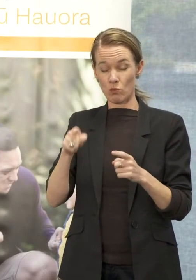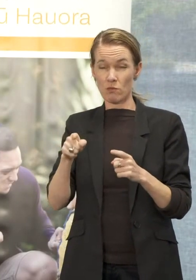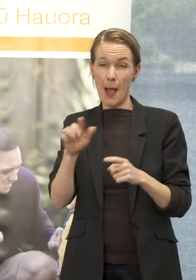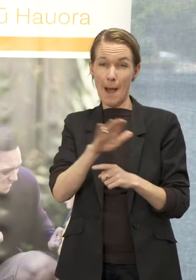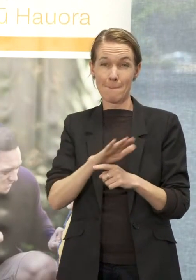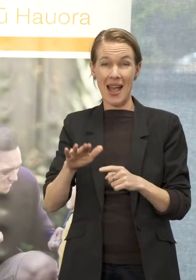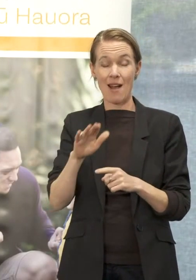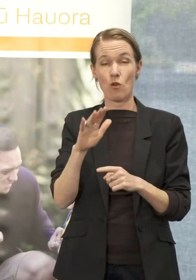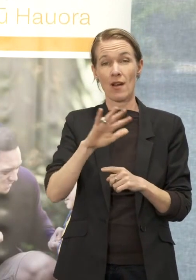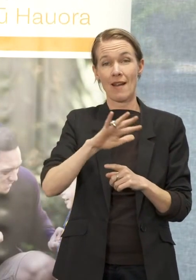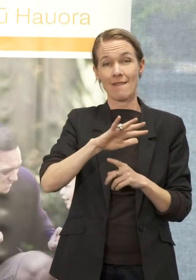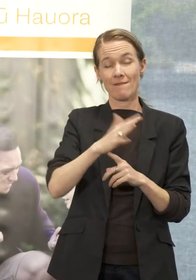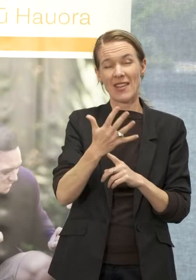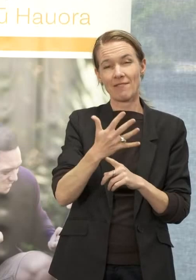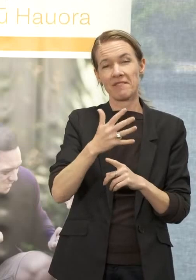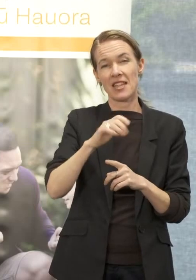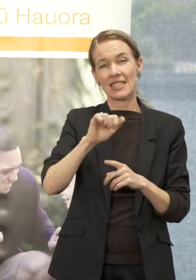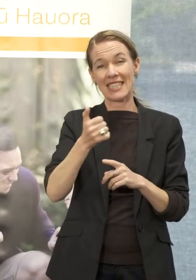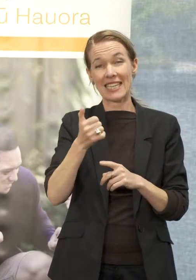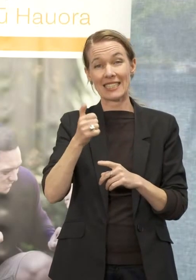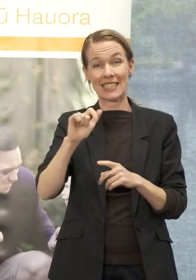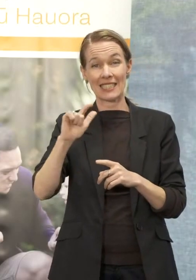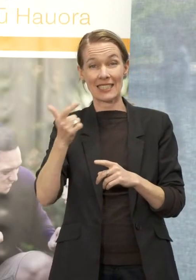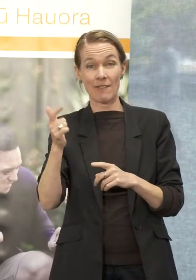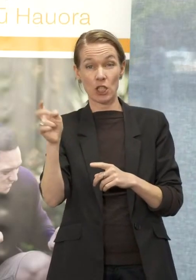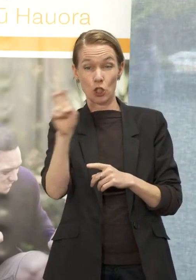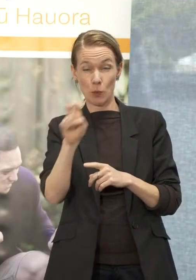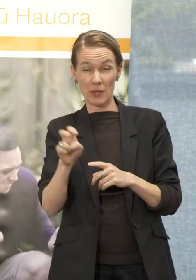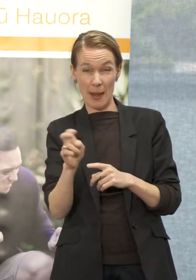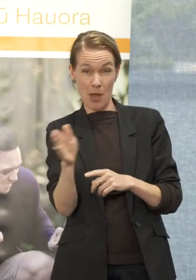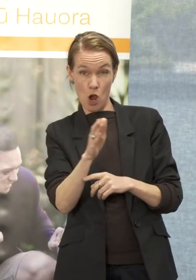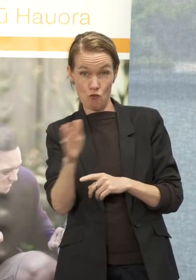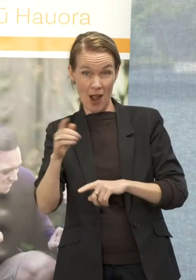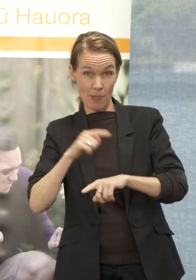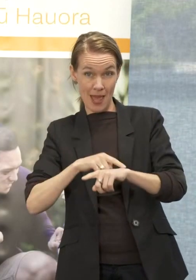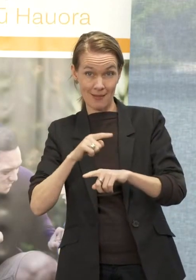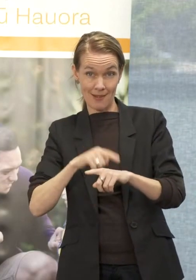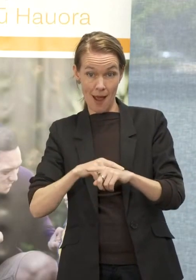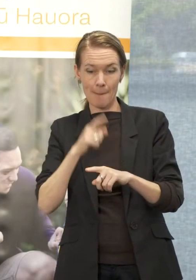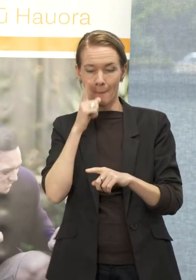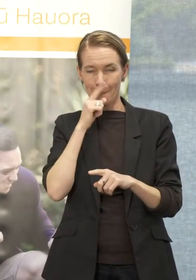6th, 7th of September, that sort of period.